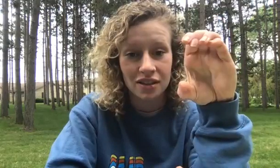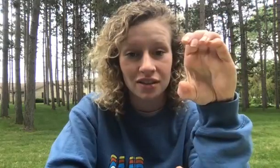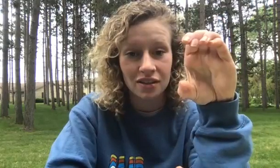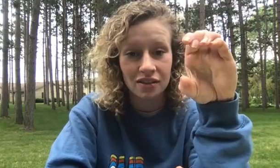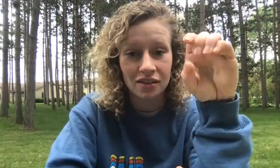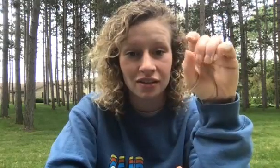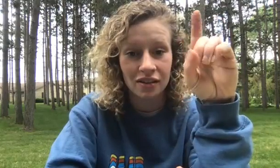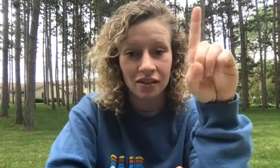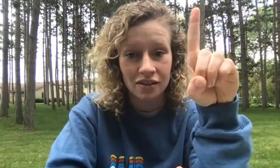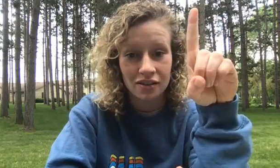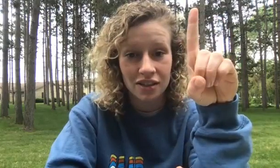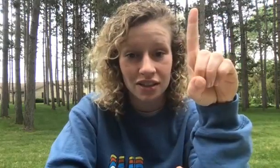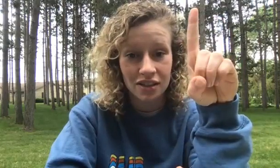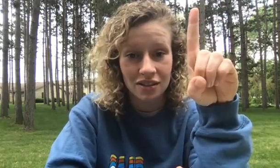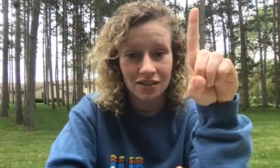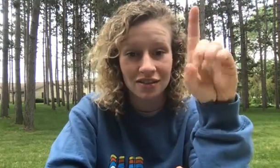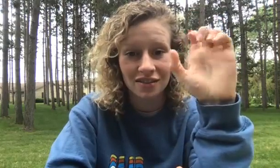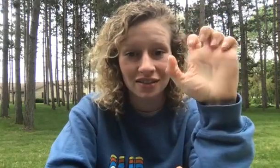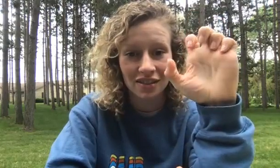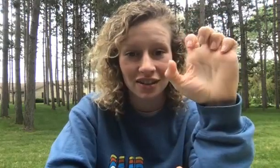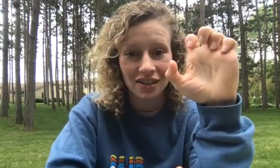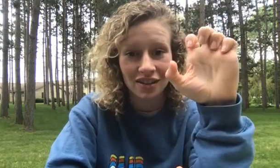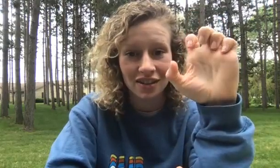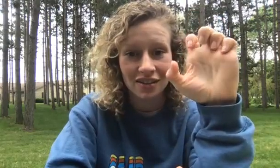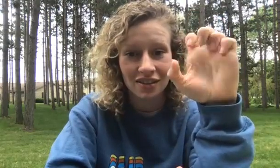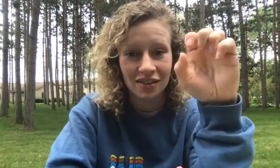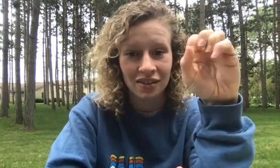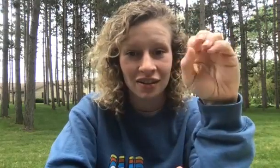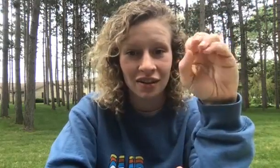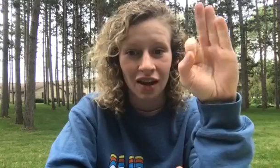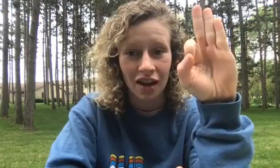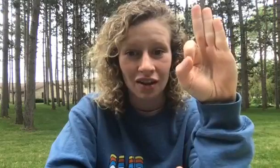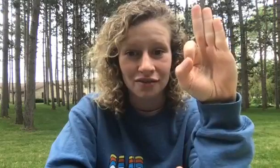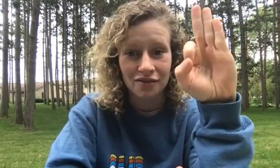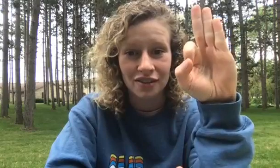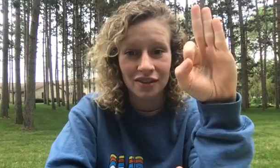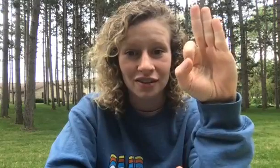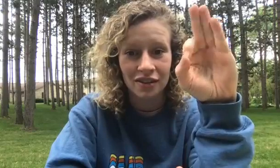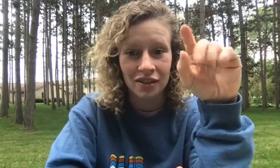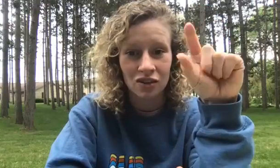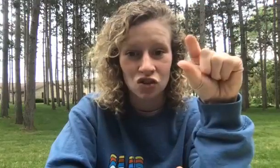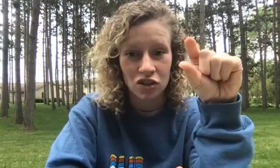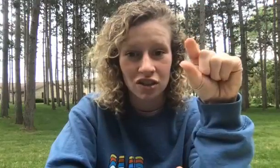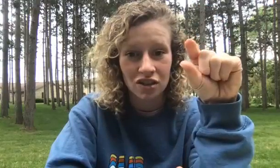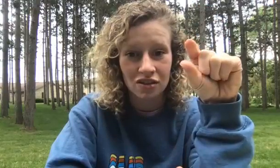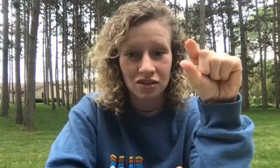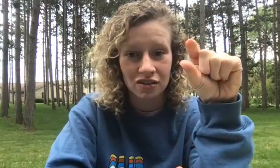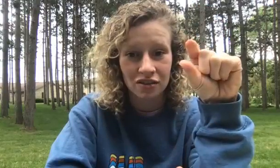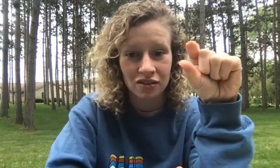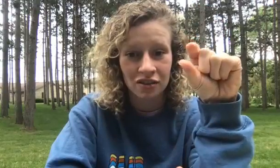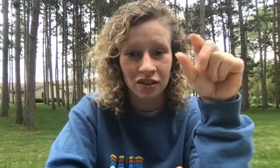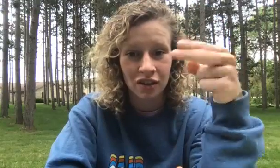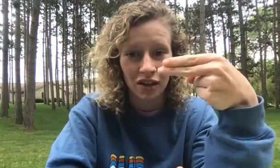C, D, E, F, G,